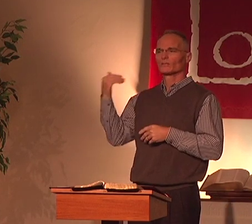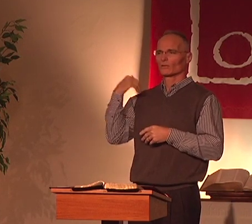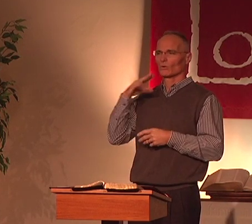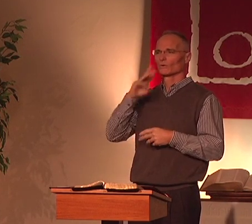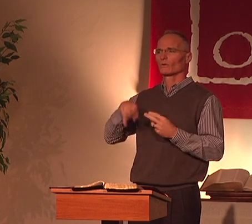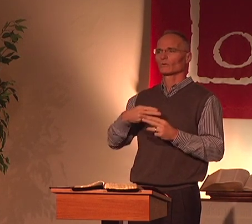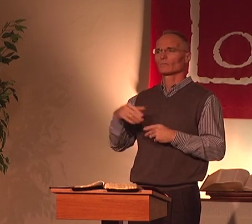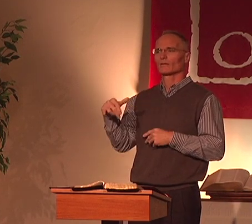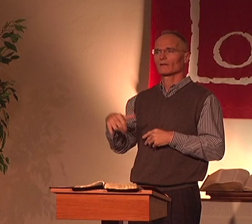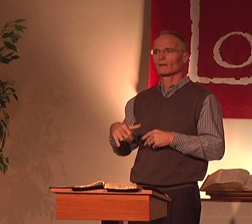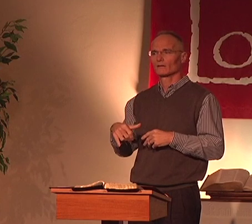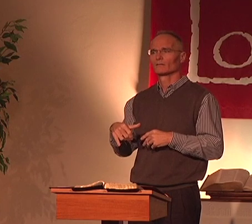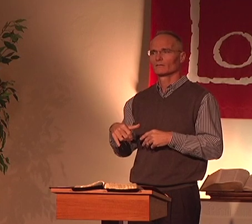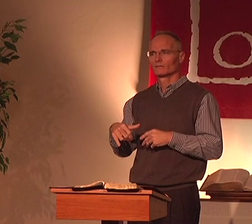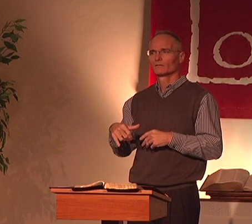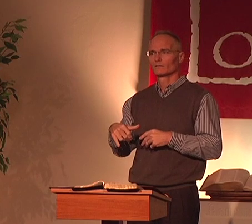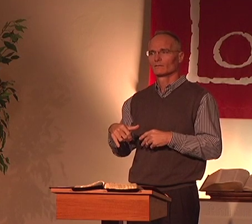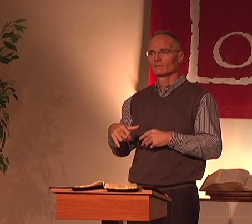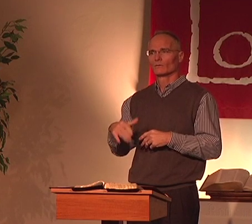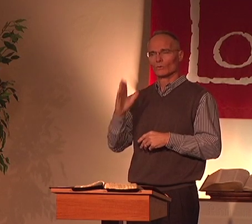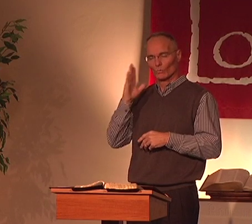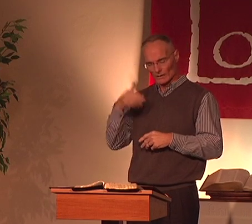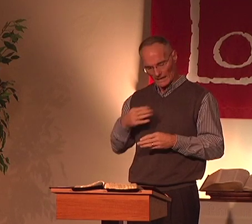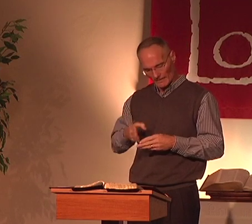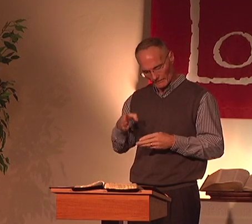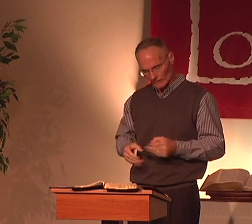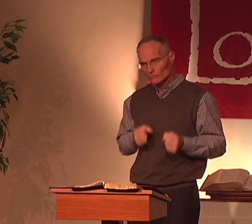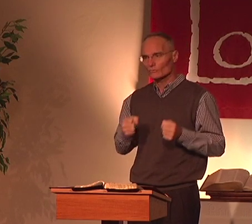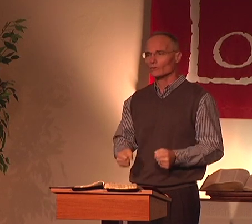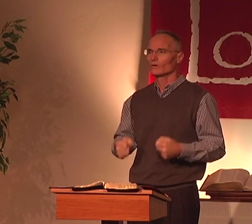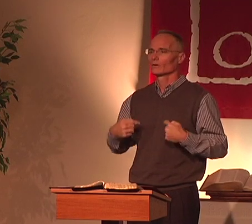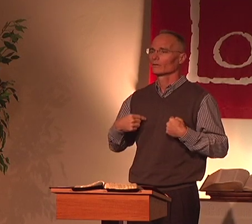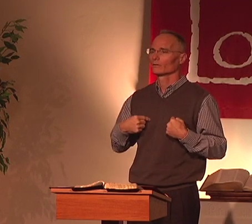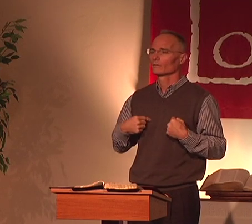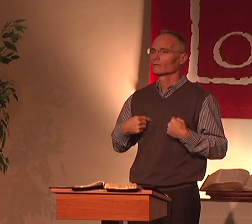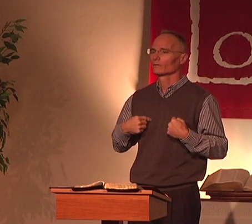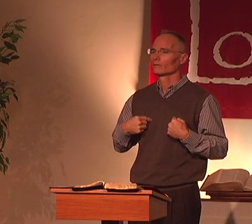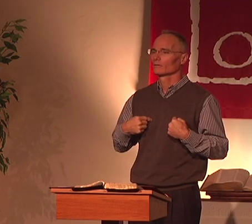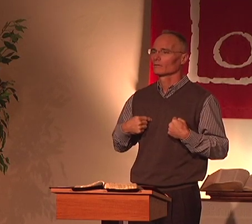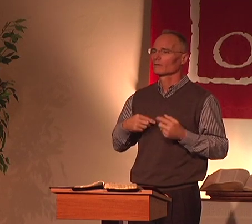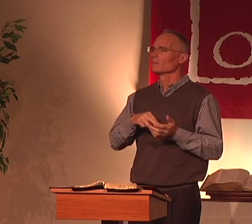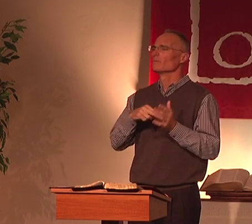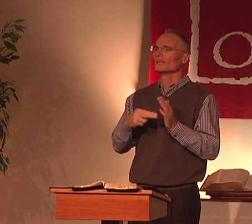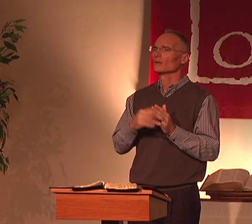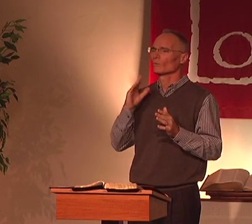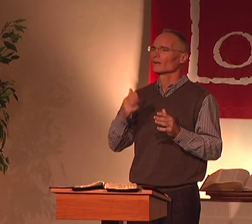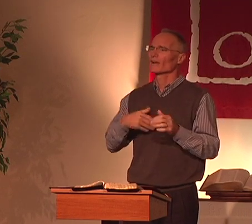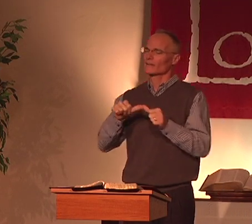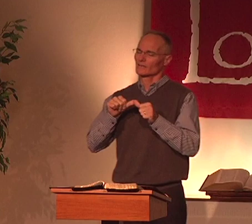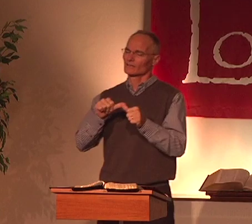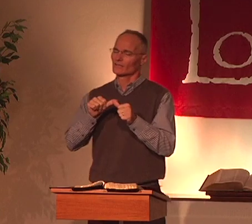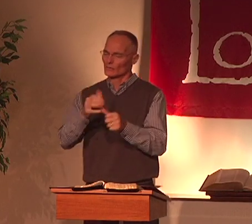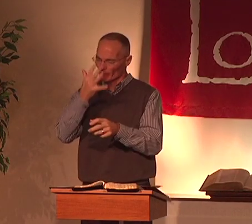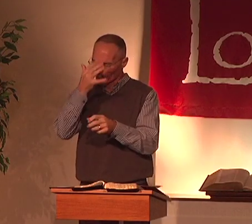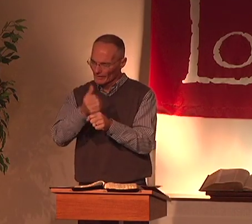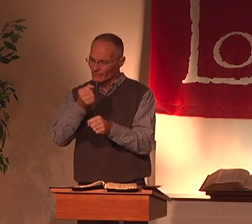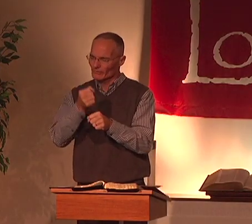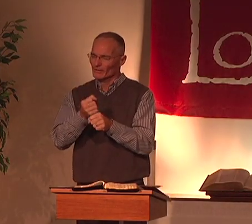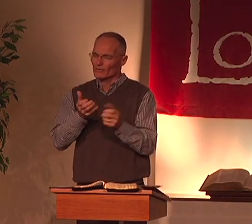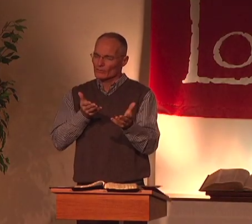Several weeks ago We talked about that Finishing strong You will finish strong That means You will